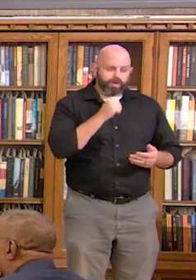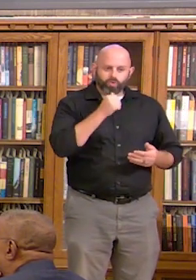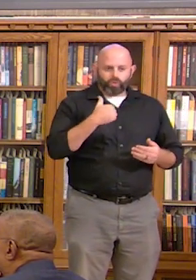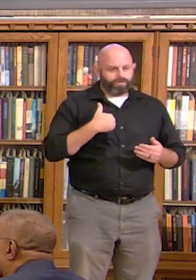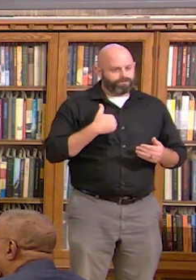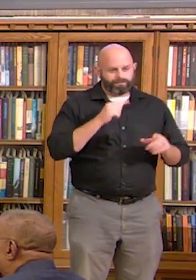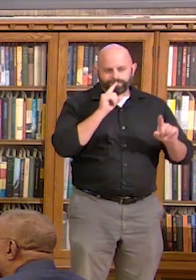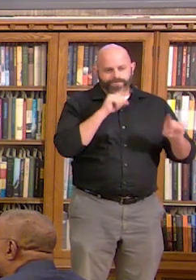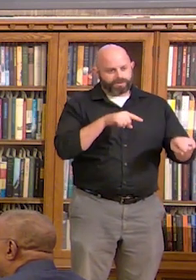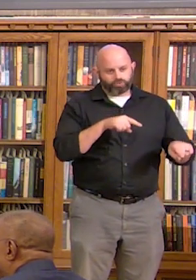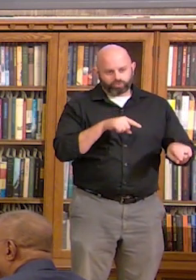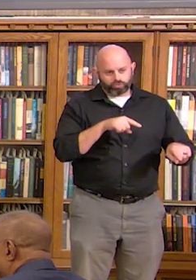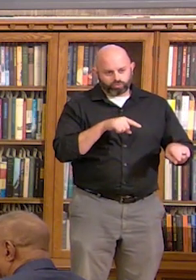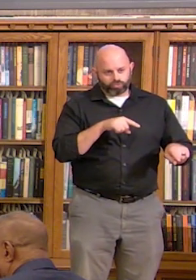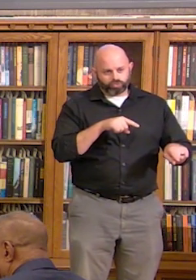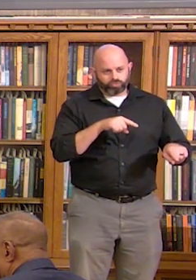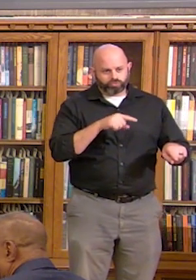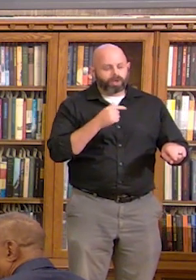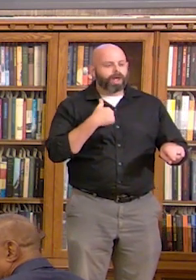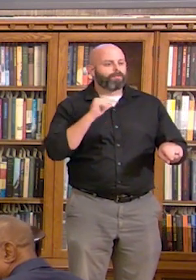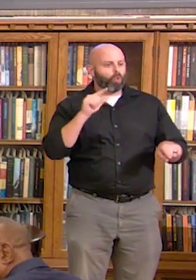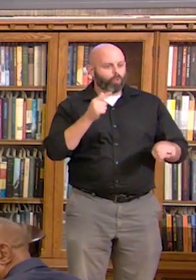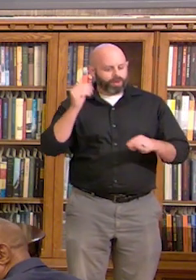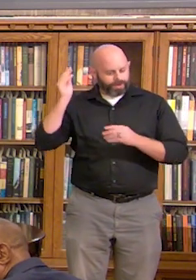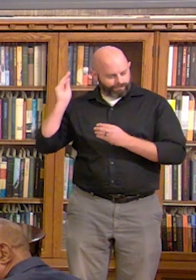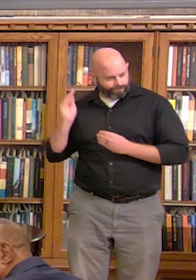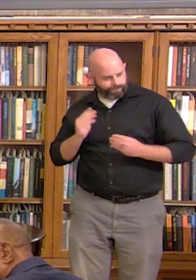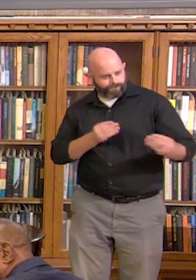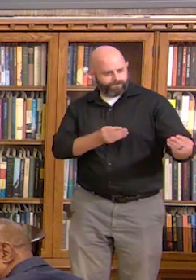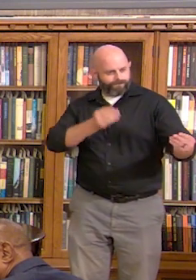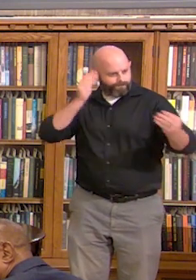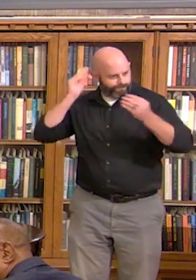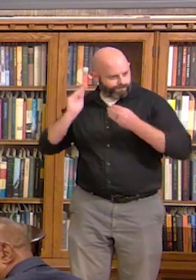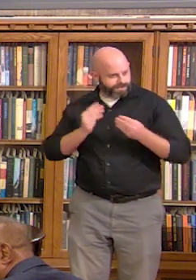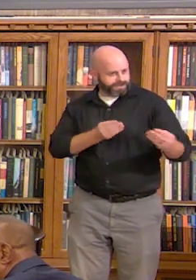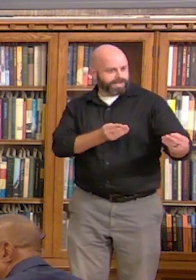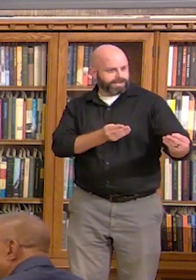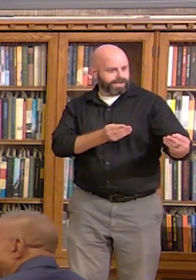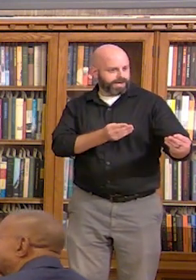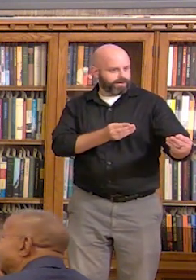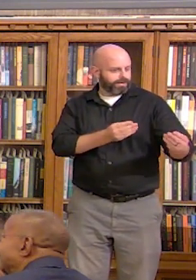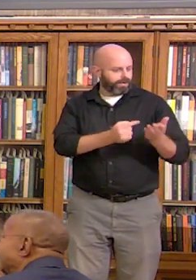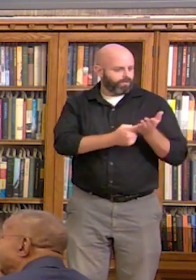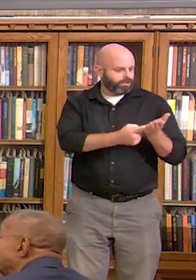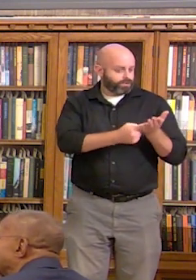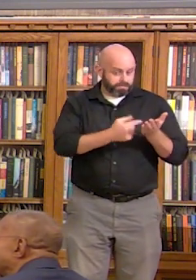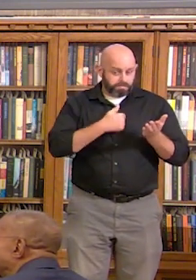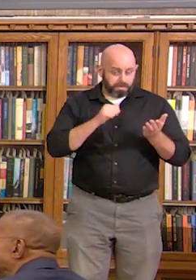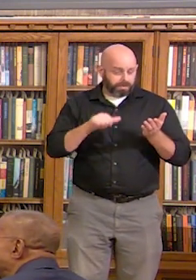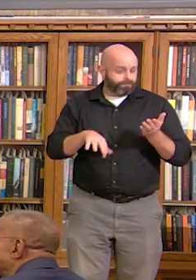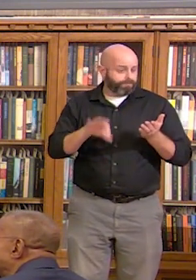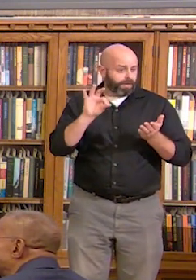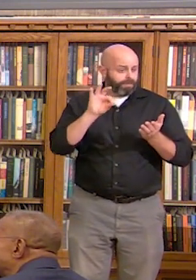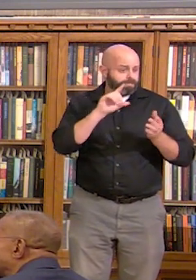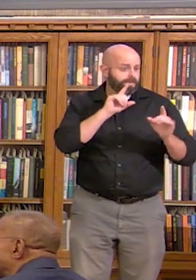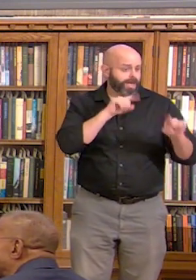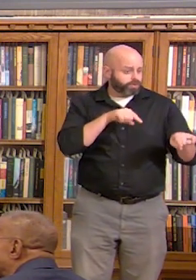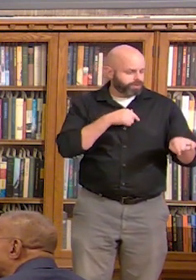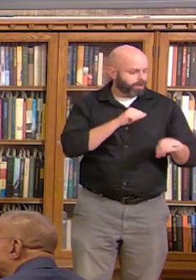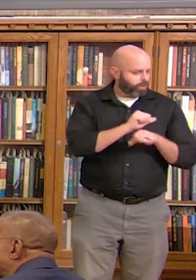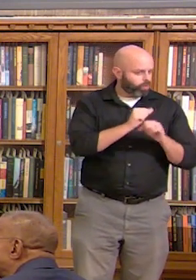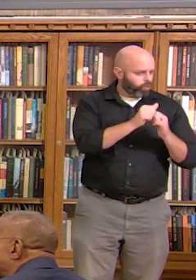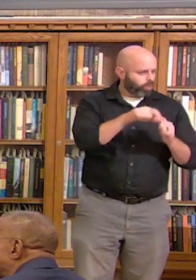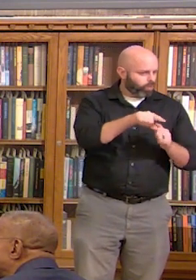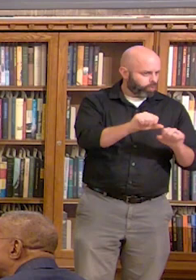answers we are I'm facilitating uh a conversation I have I can get the answers I can work with them and so I'm